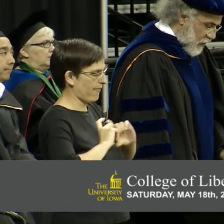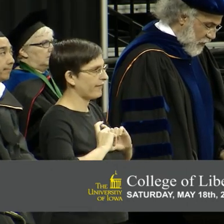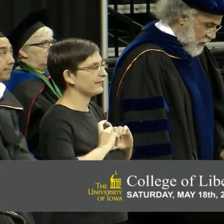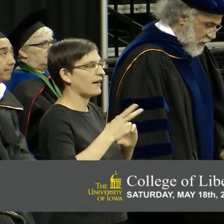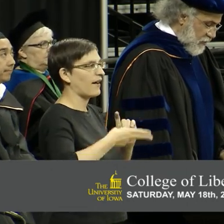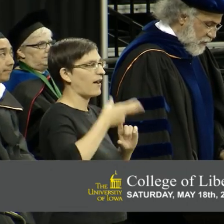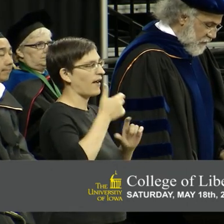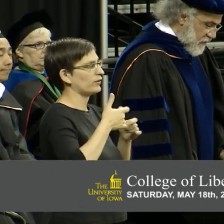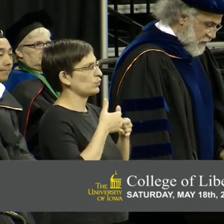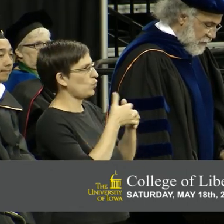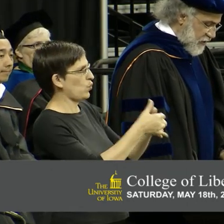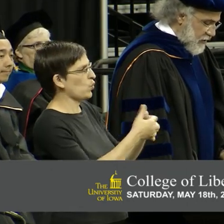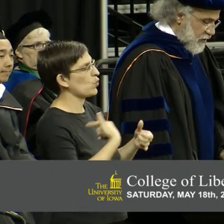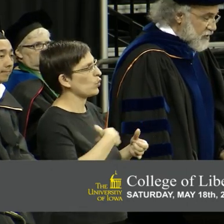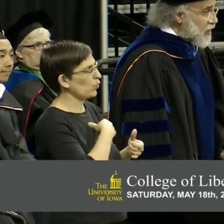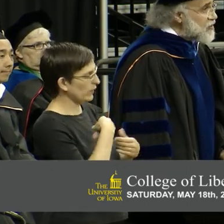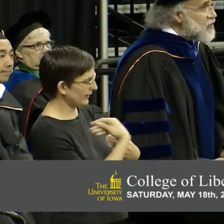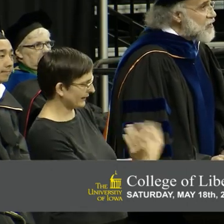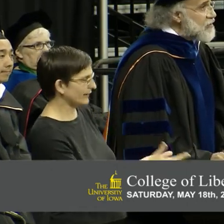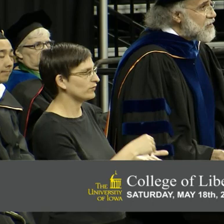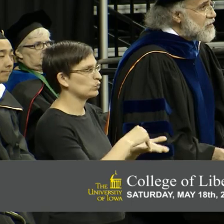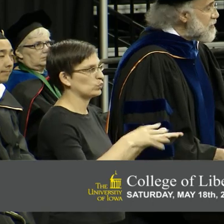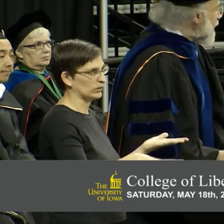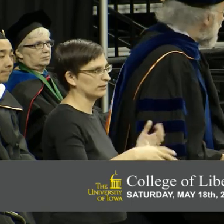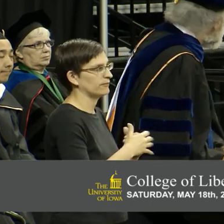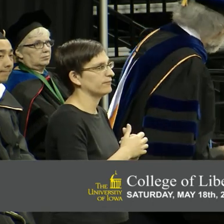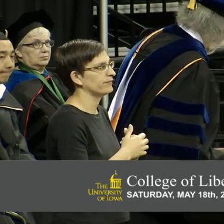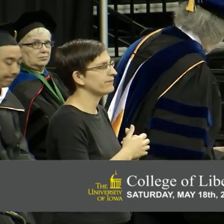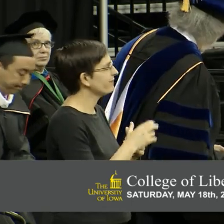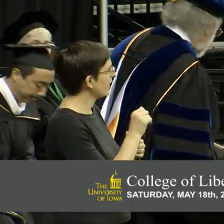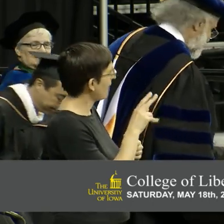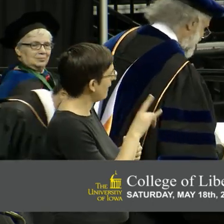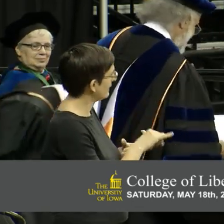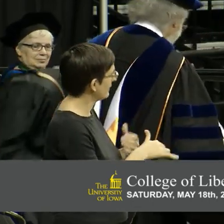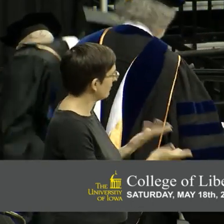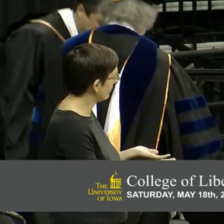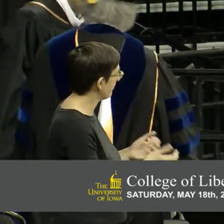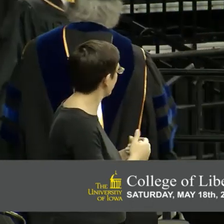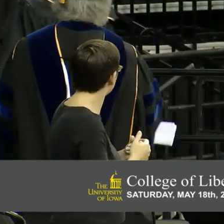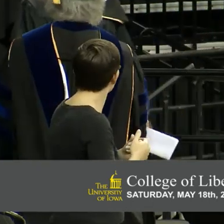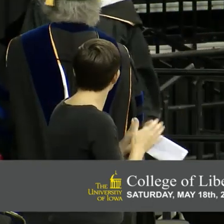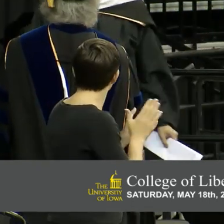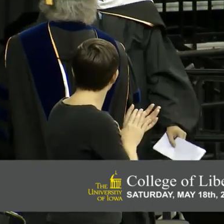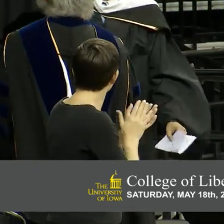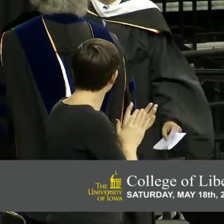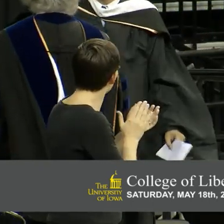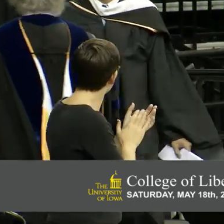highest award the university bestows on students. Andy?